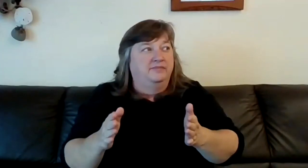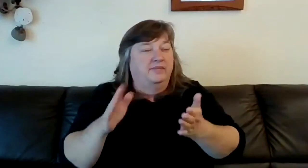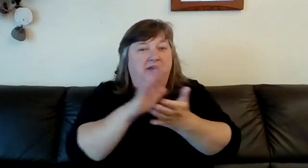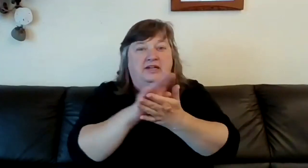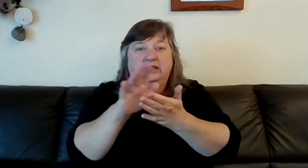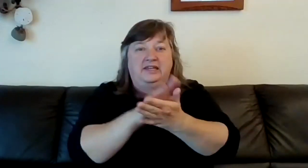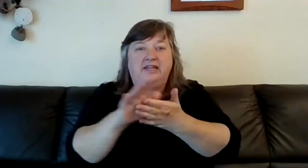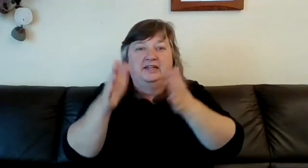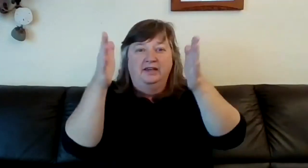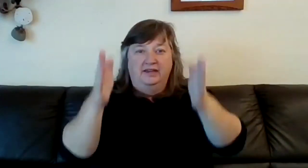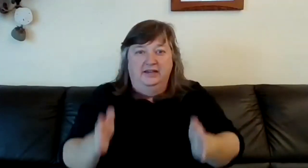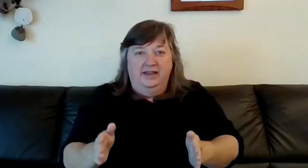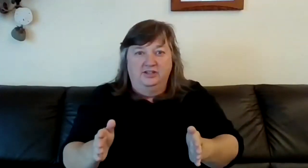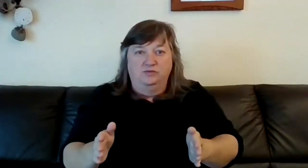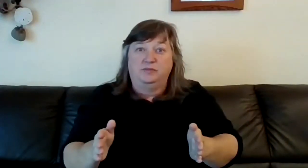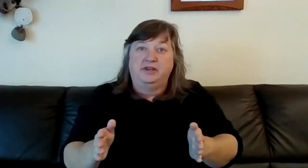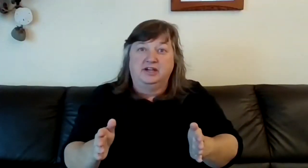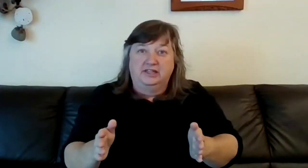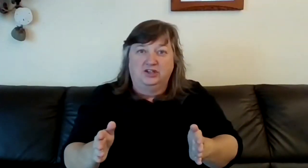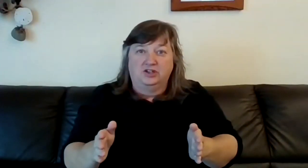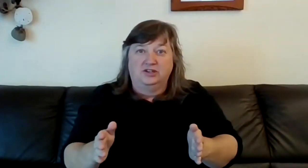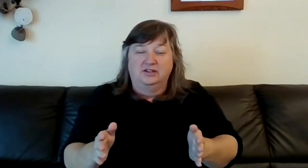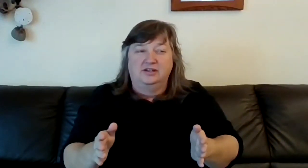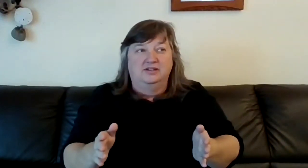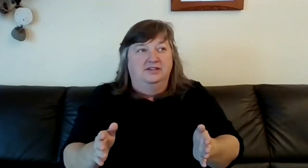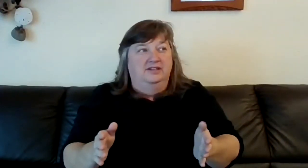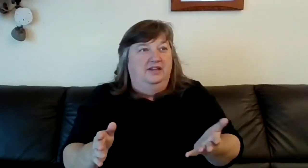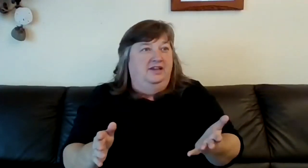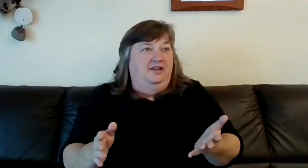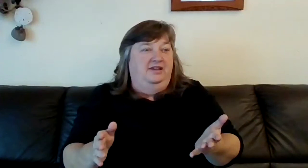A clean agent would be a cleaner. A